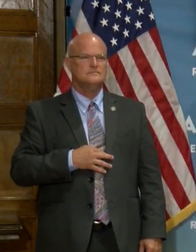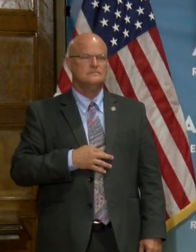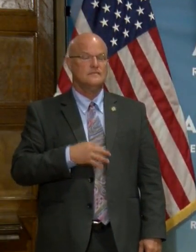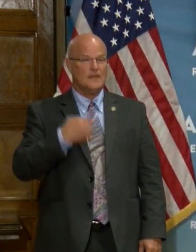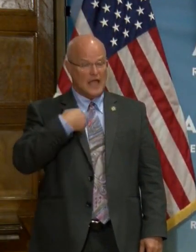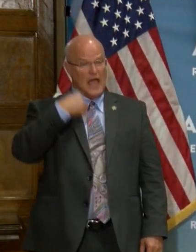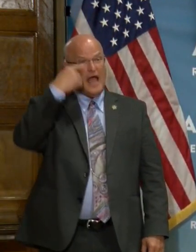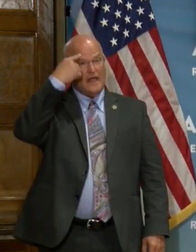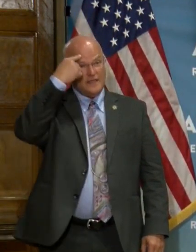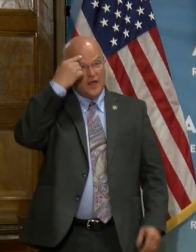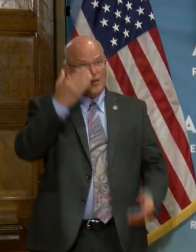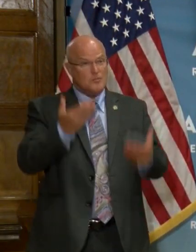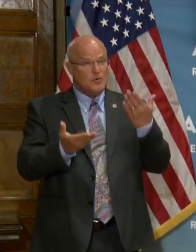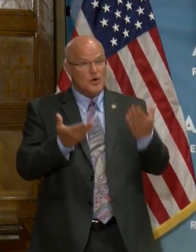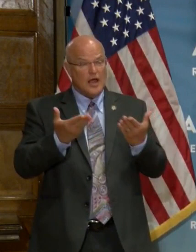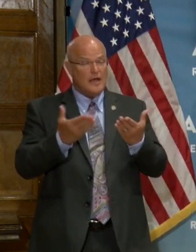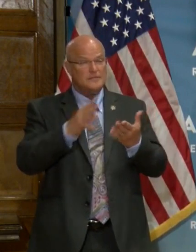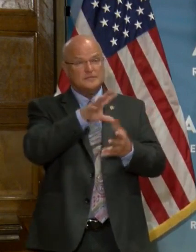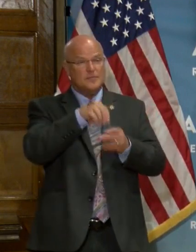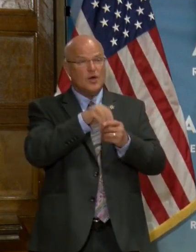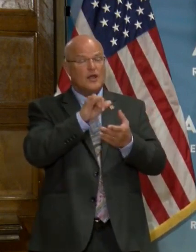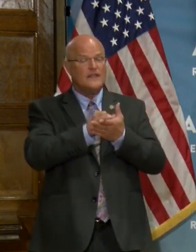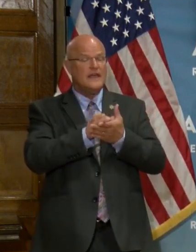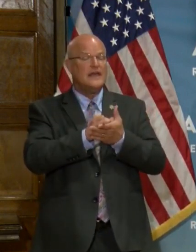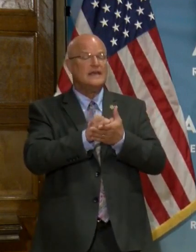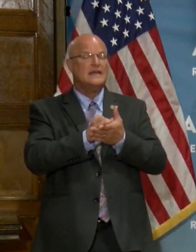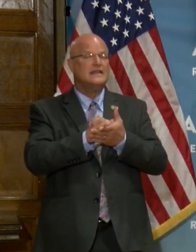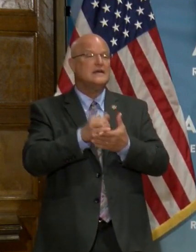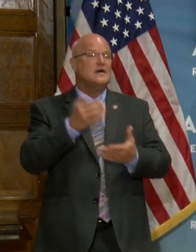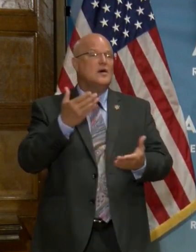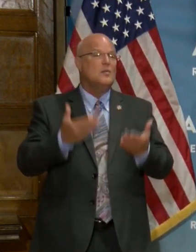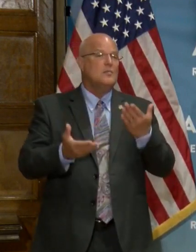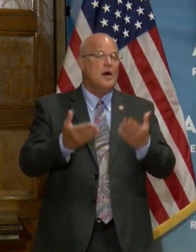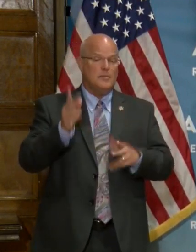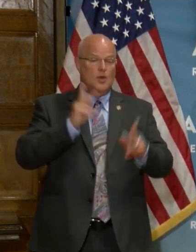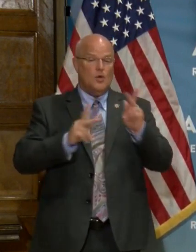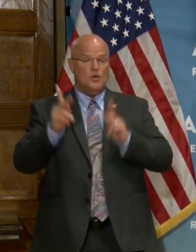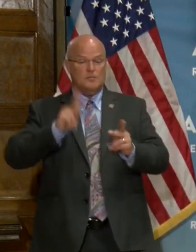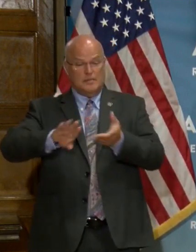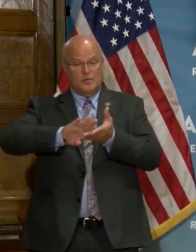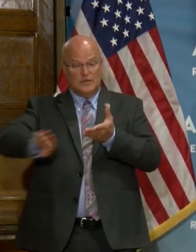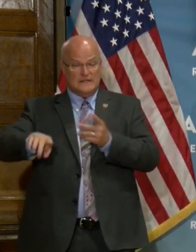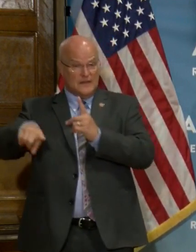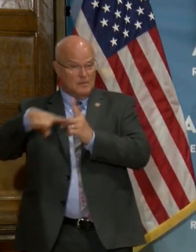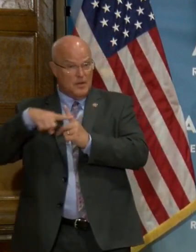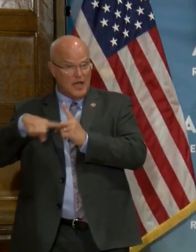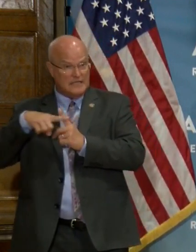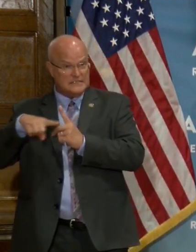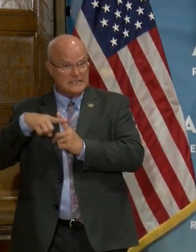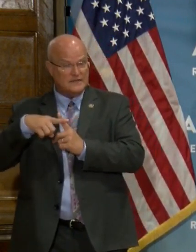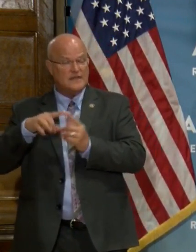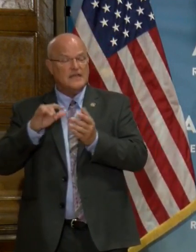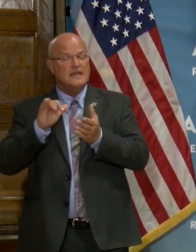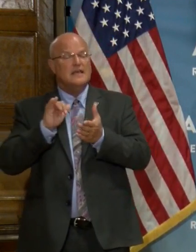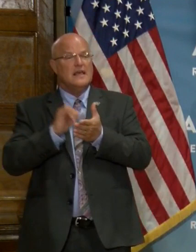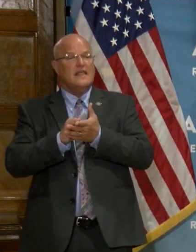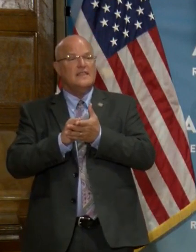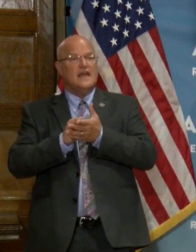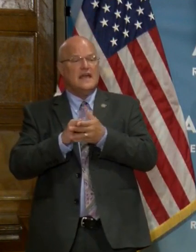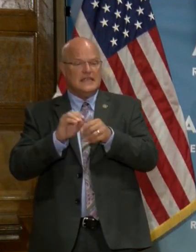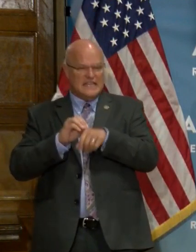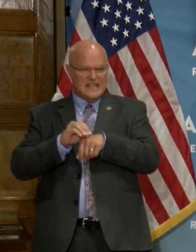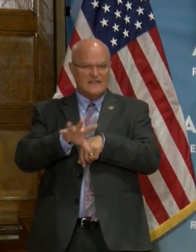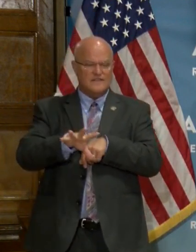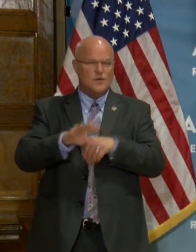I thought perhaps part of that would be, that question might be when people are released, if they're positive, is that